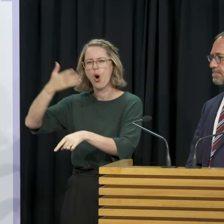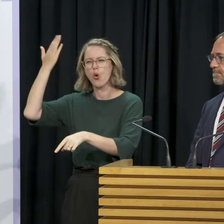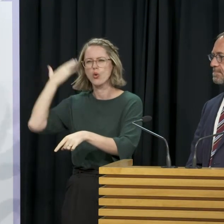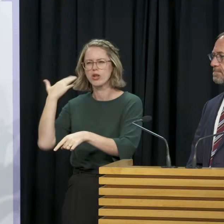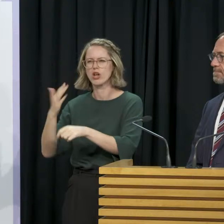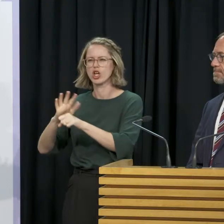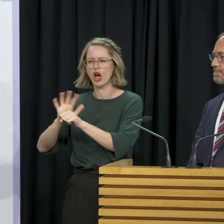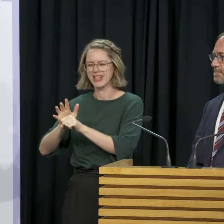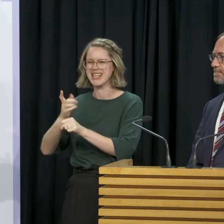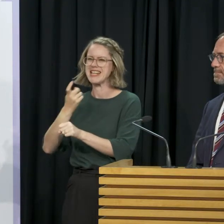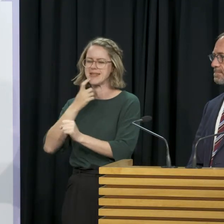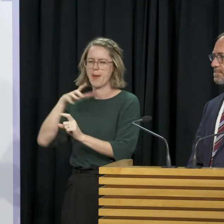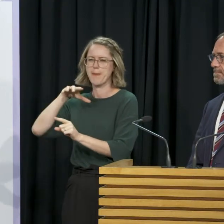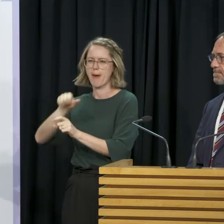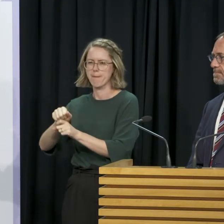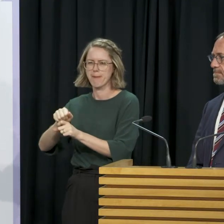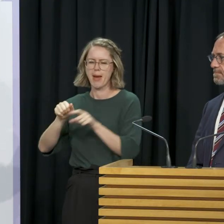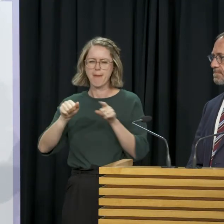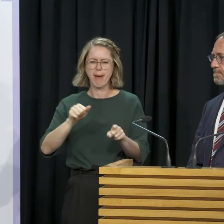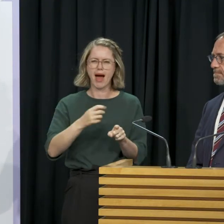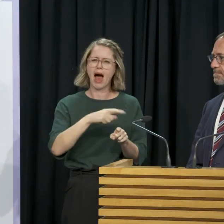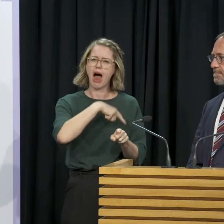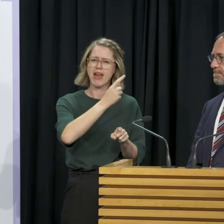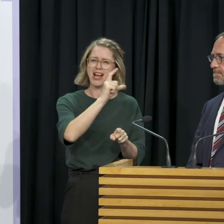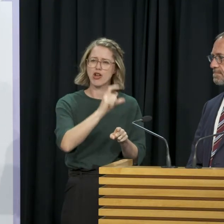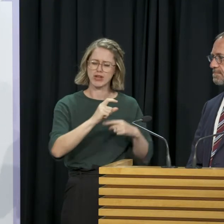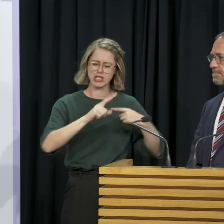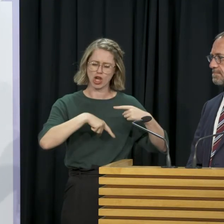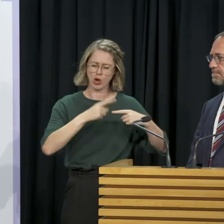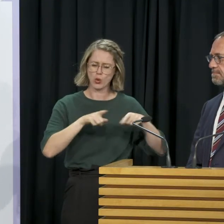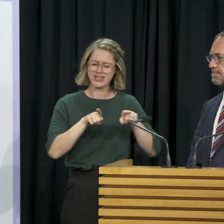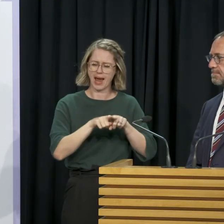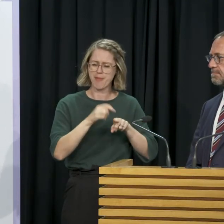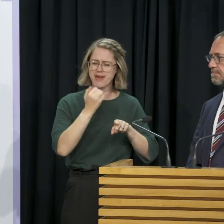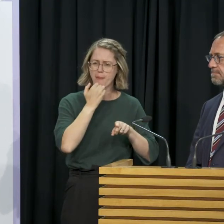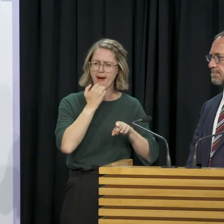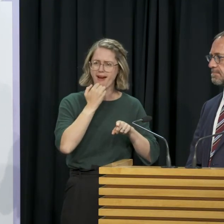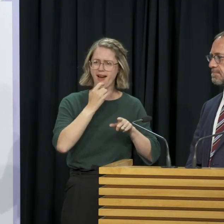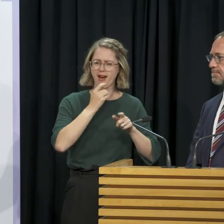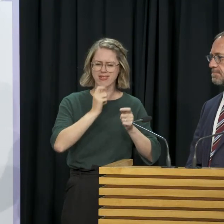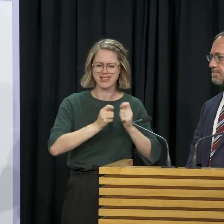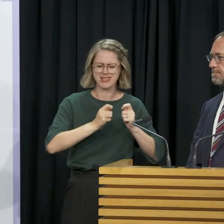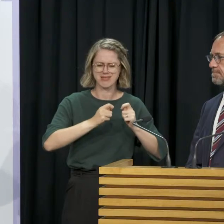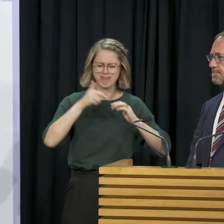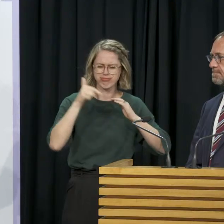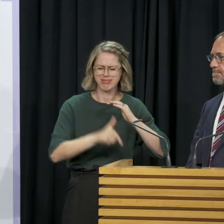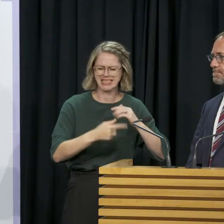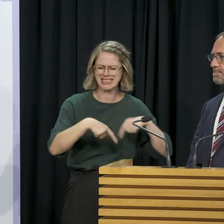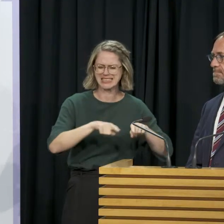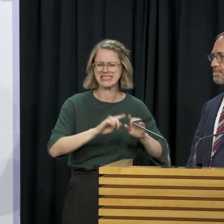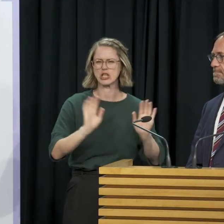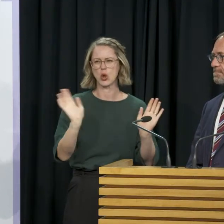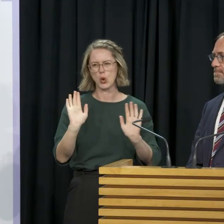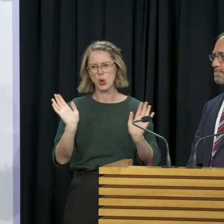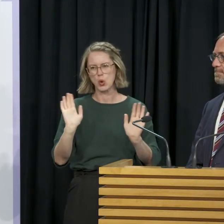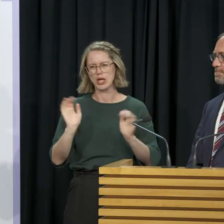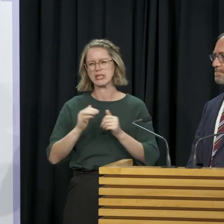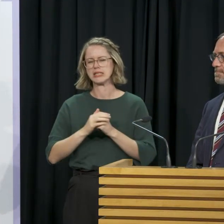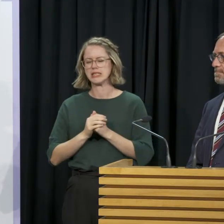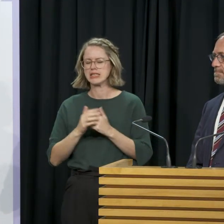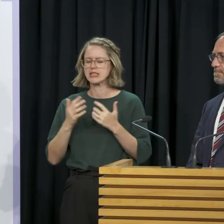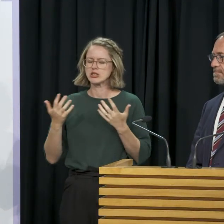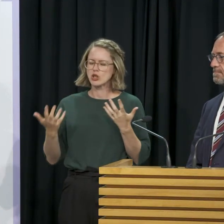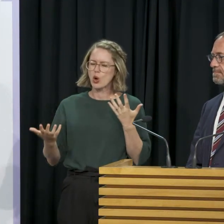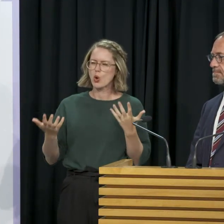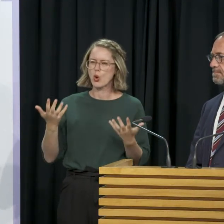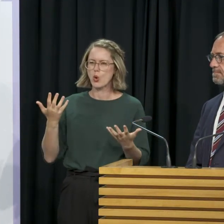of an infection. I don't think all countries are necessarily as rigorous as us. What has been really